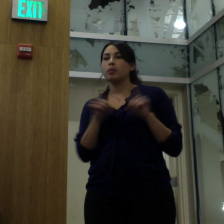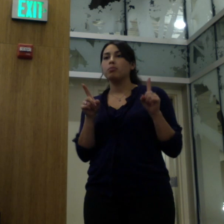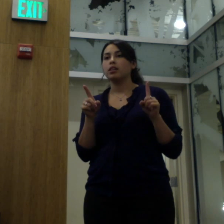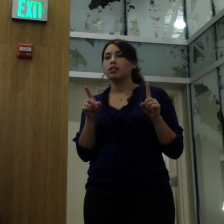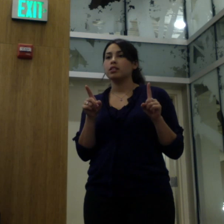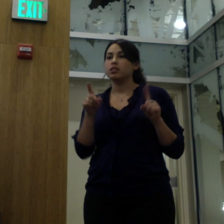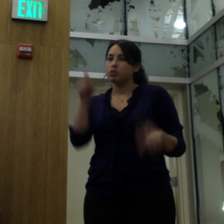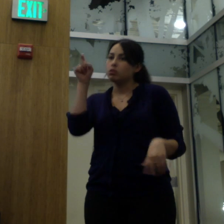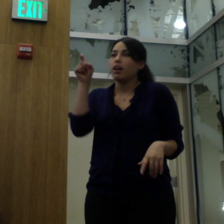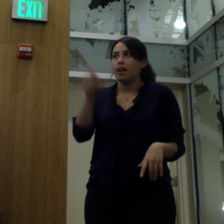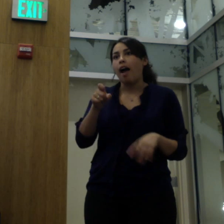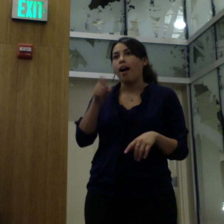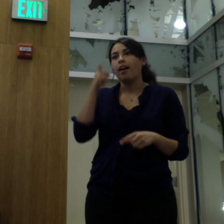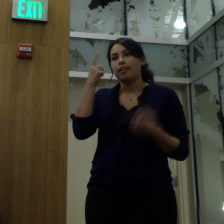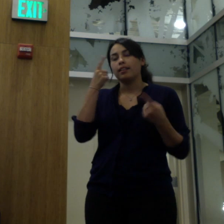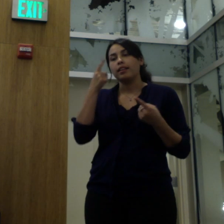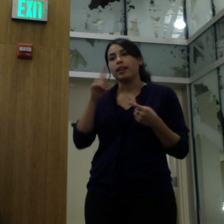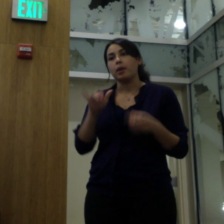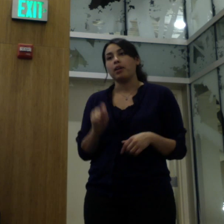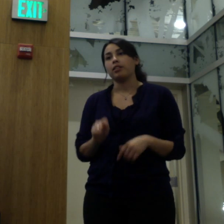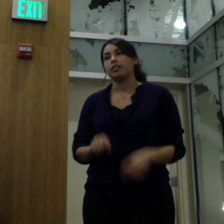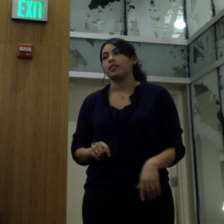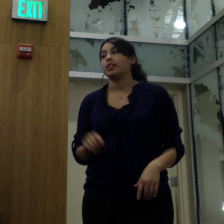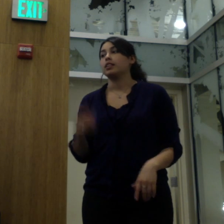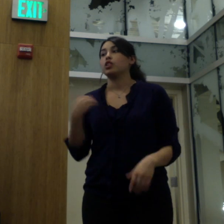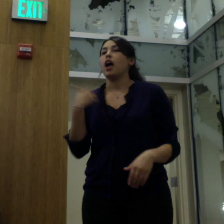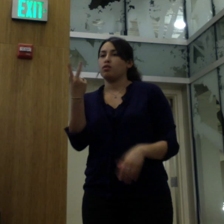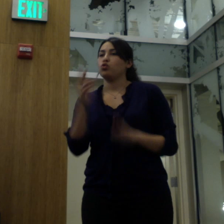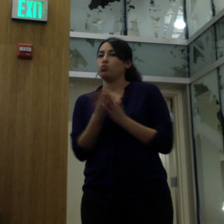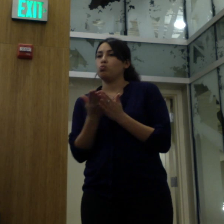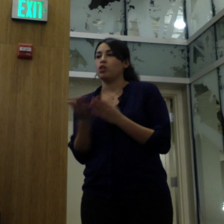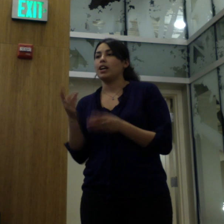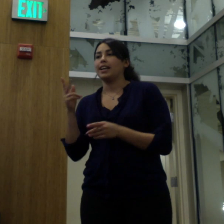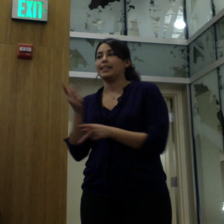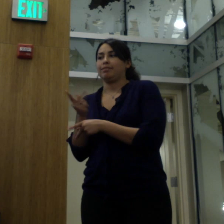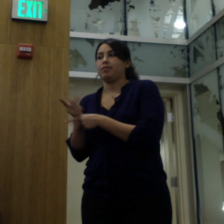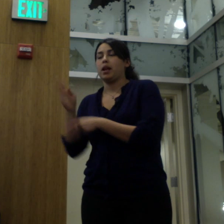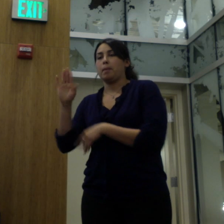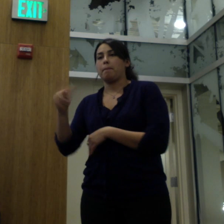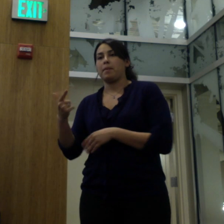about. Okay? So those 2 books I always keep in here.